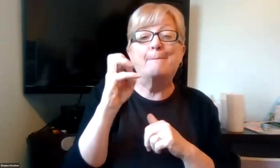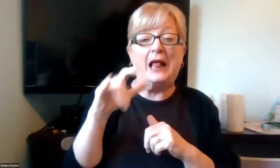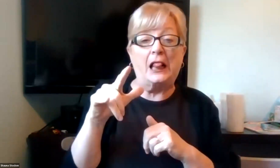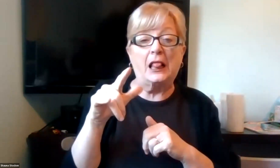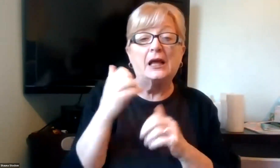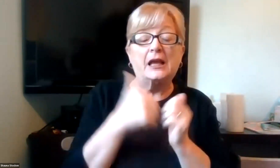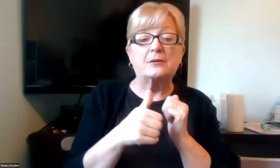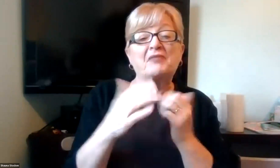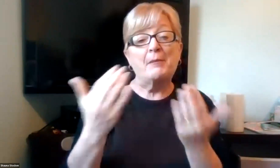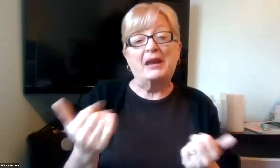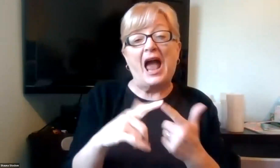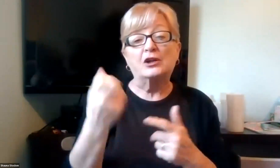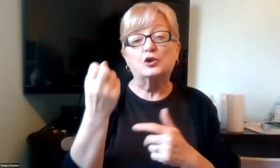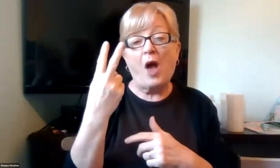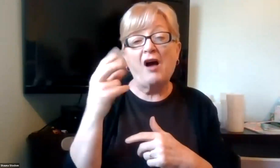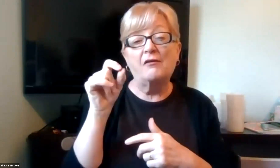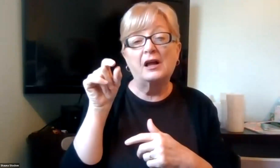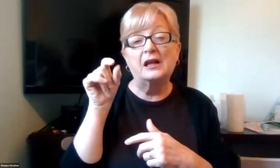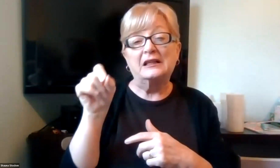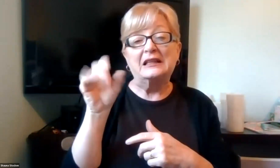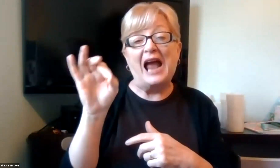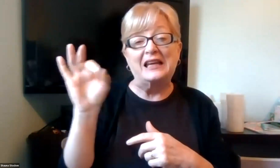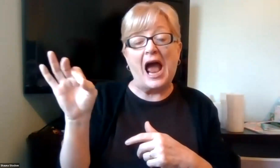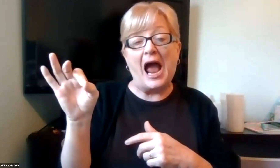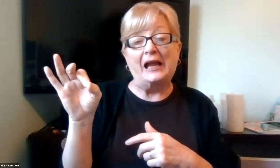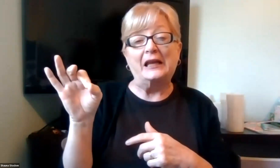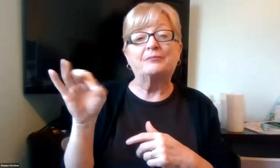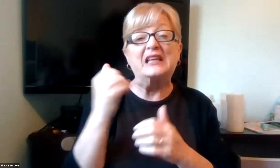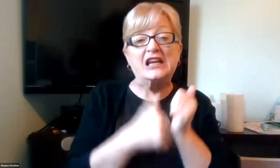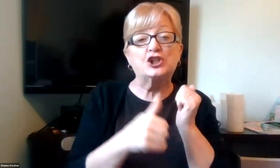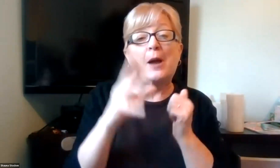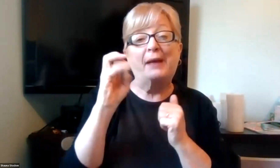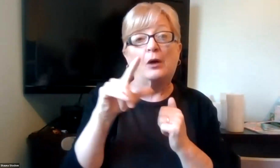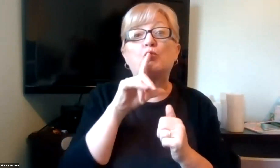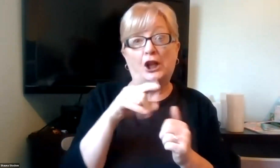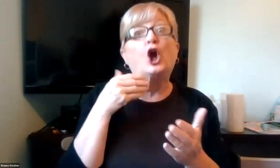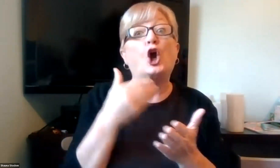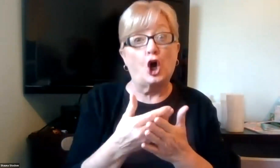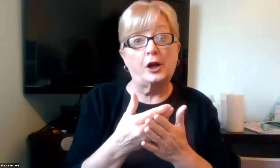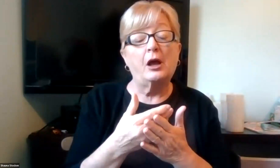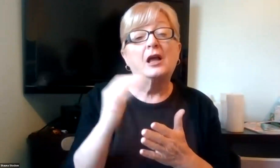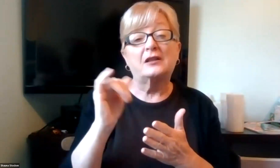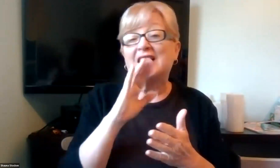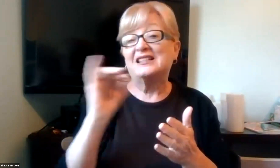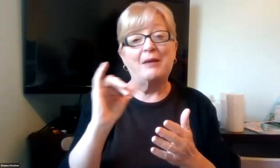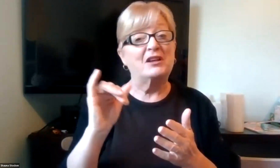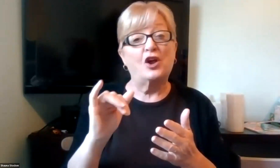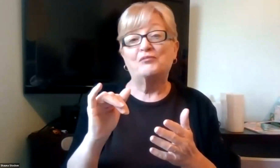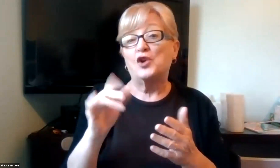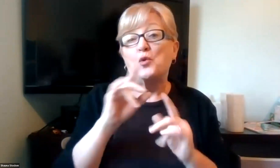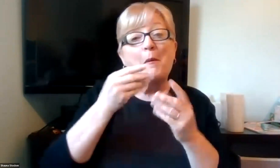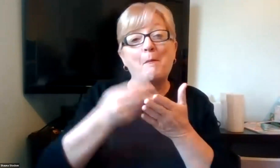be $12.99 per meal, and it's really good stuff. It's like restaurant quality stuff that you would be